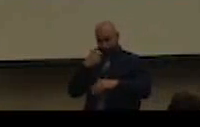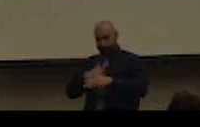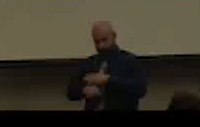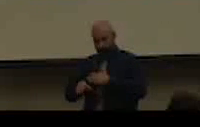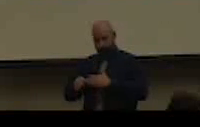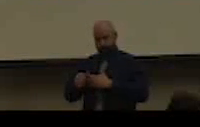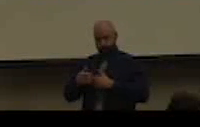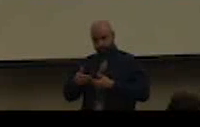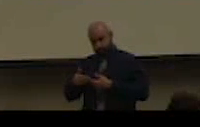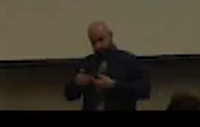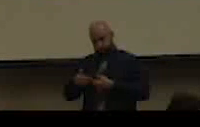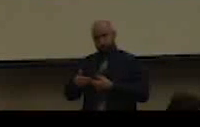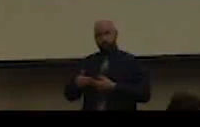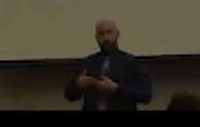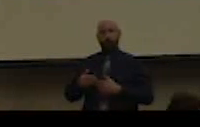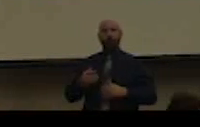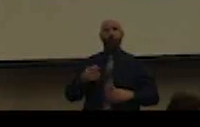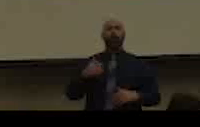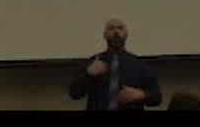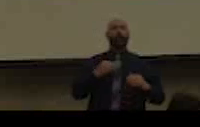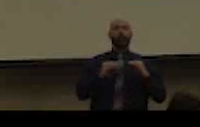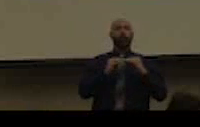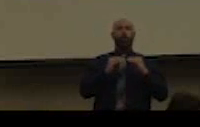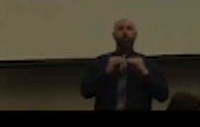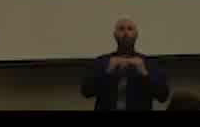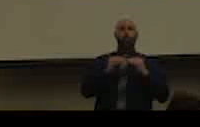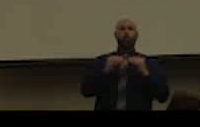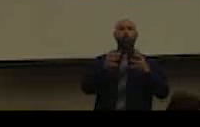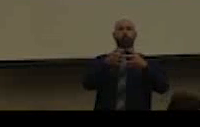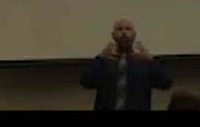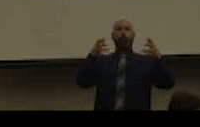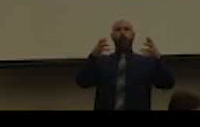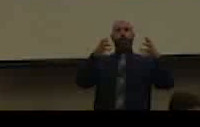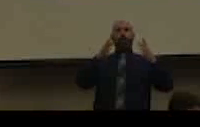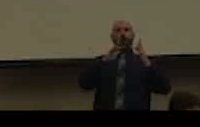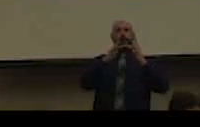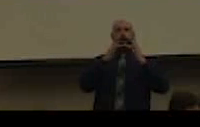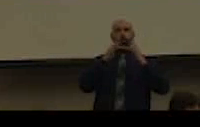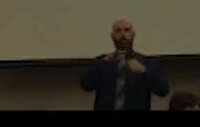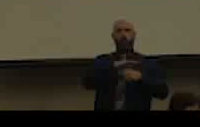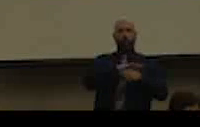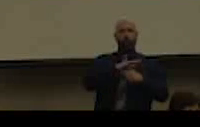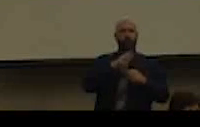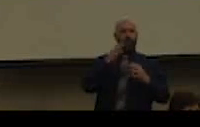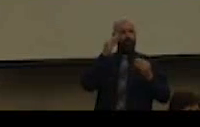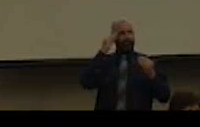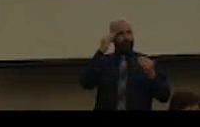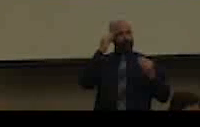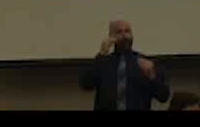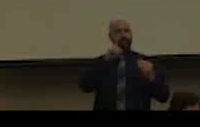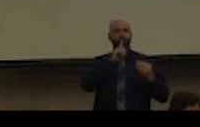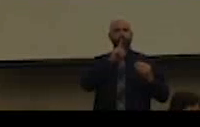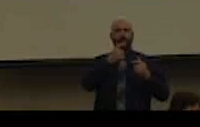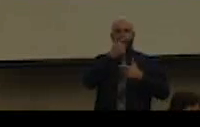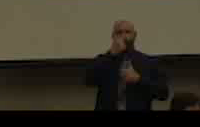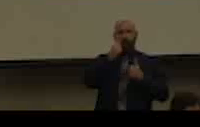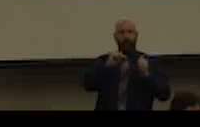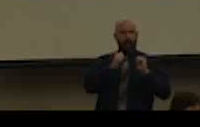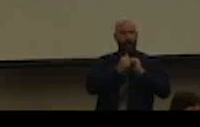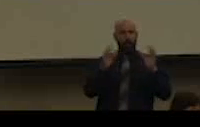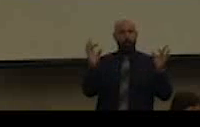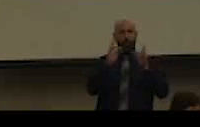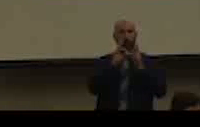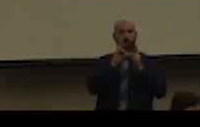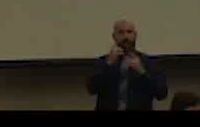we will have more robust networks locally. That I think it's interesting to think about how those two things relate together. There's a lot to figure out, but I think it bumps on